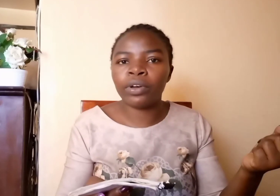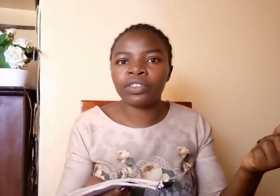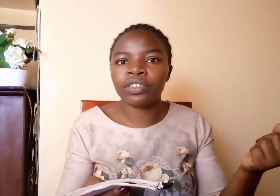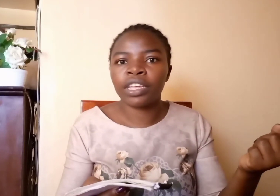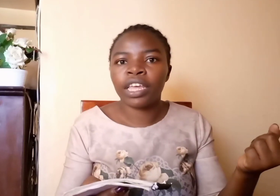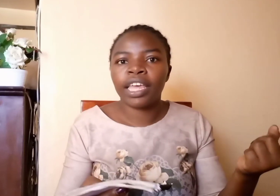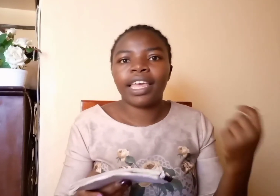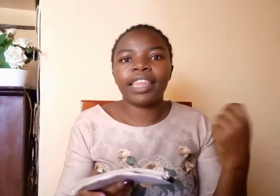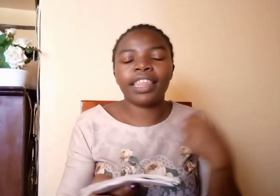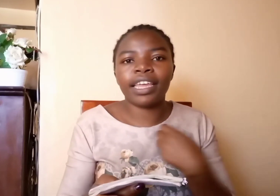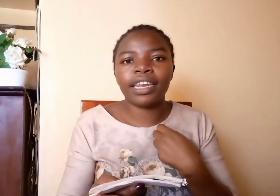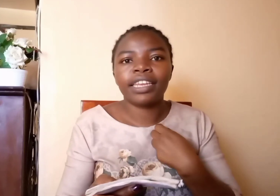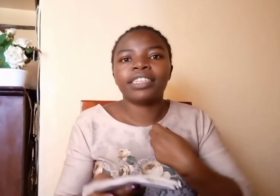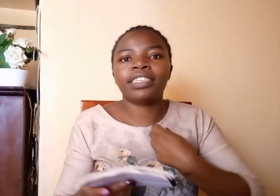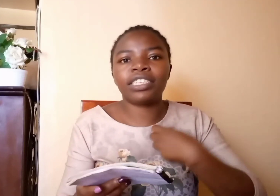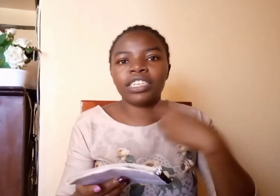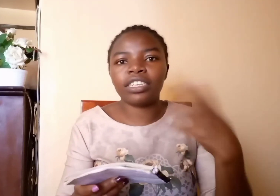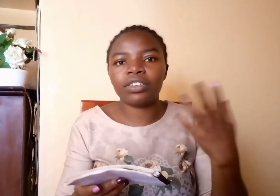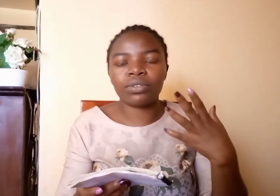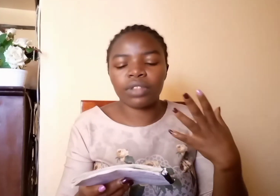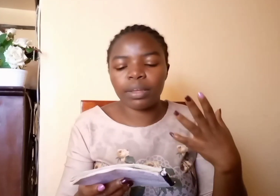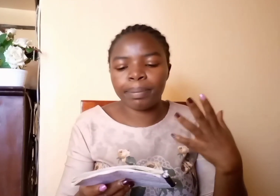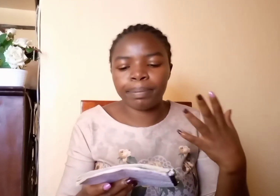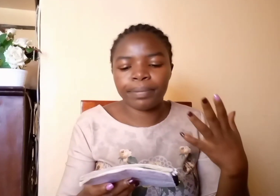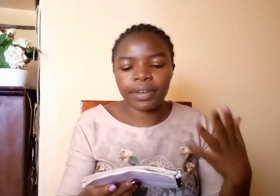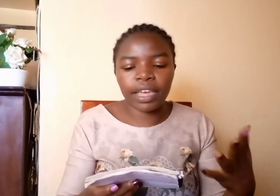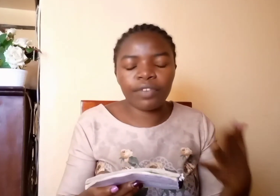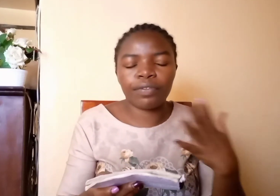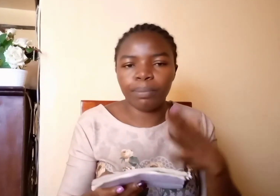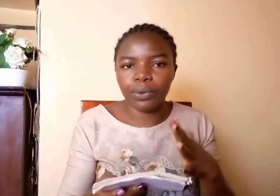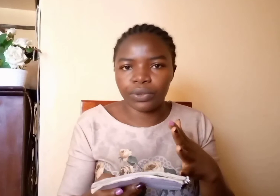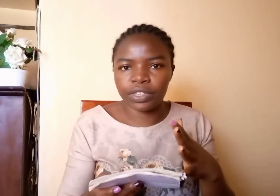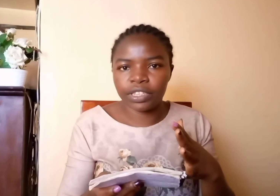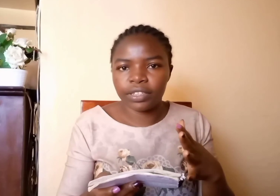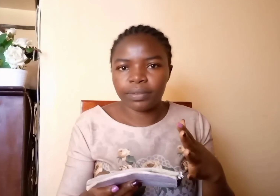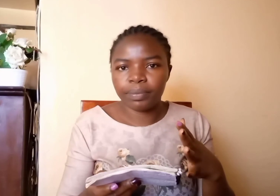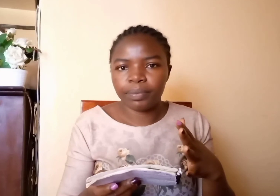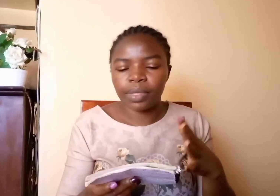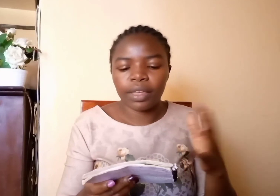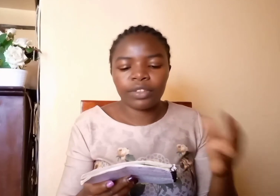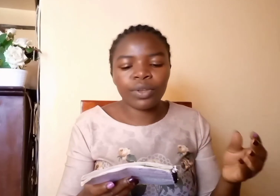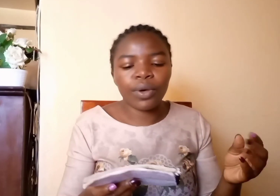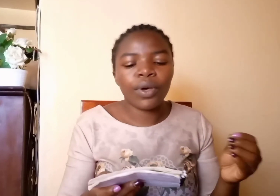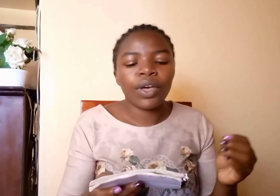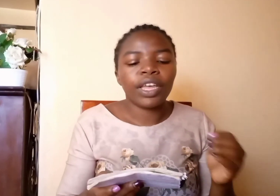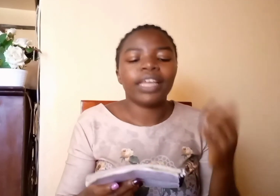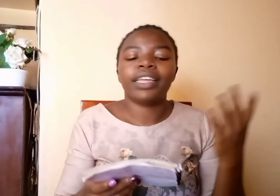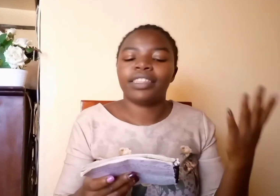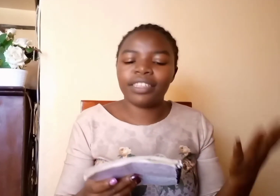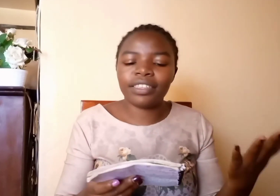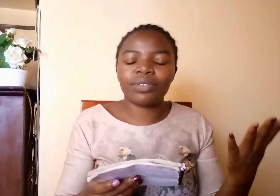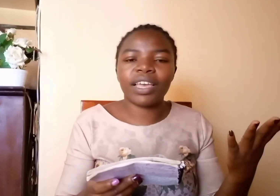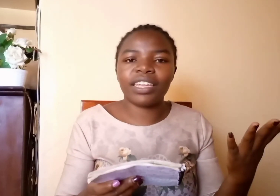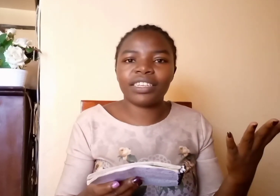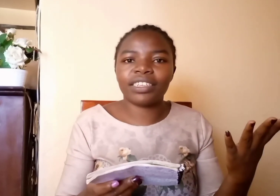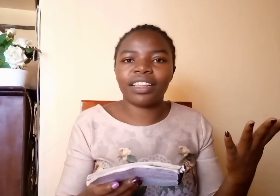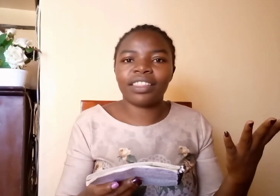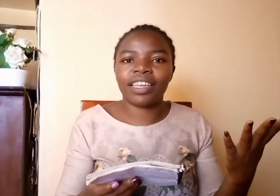monks, and then teaching it to the deaf mutes. So this is why they